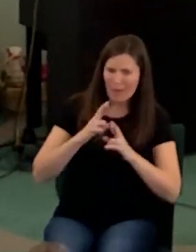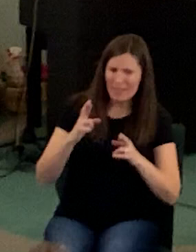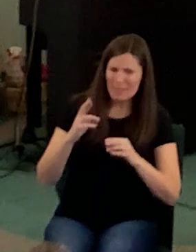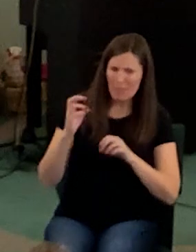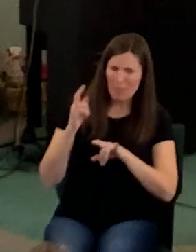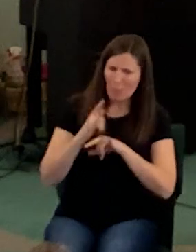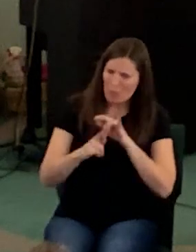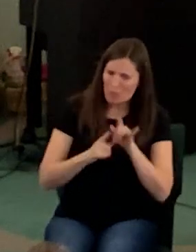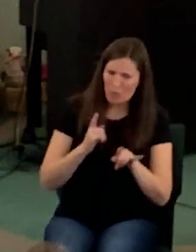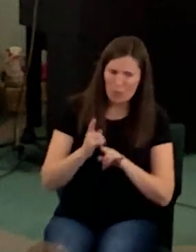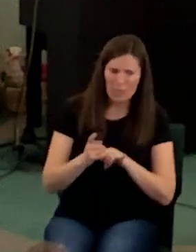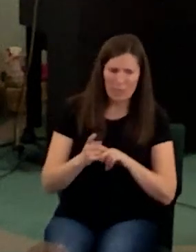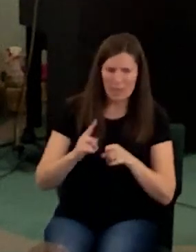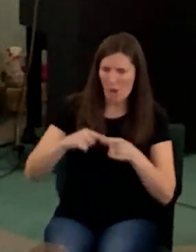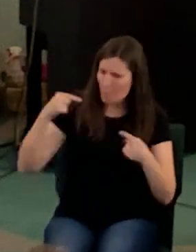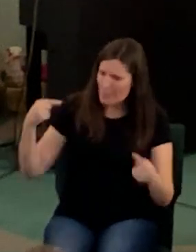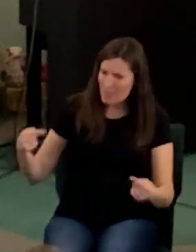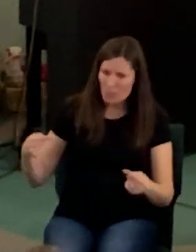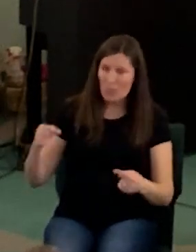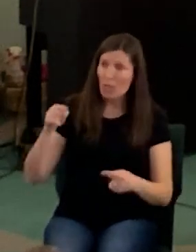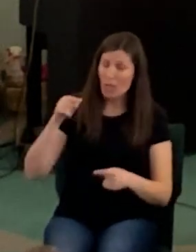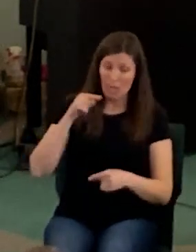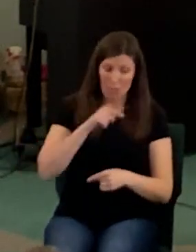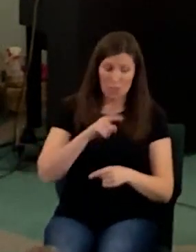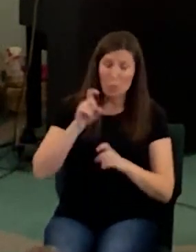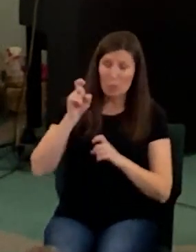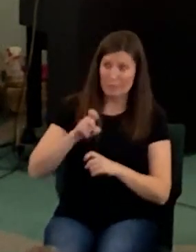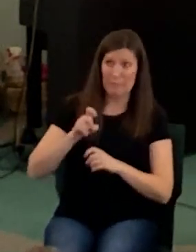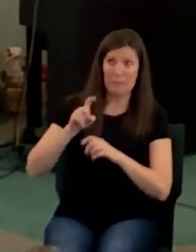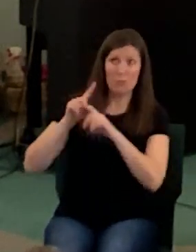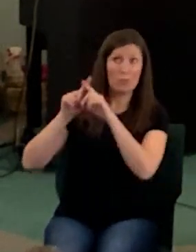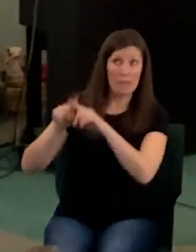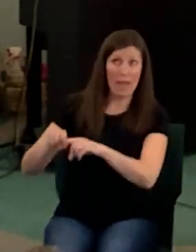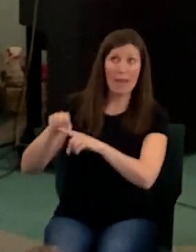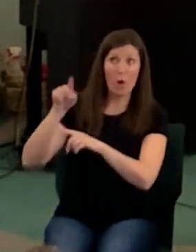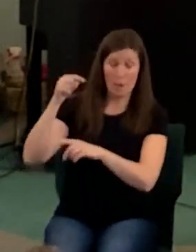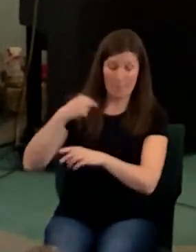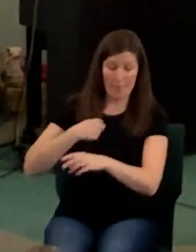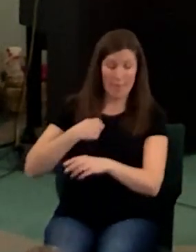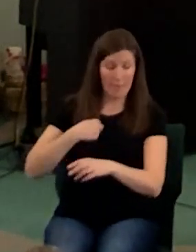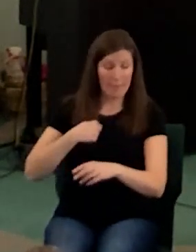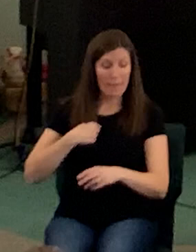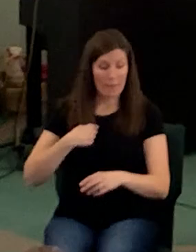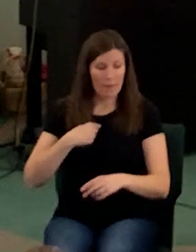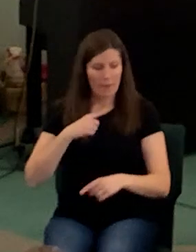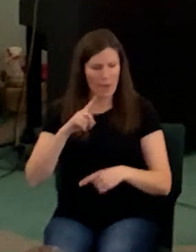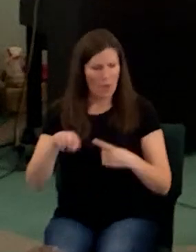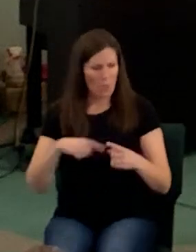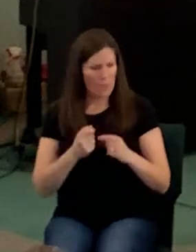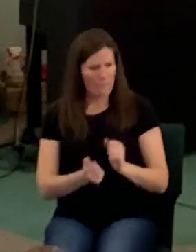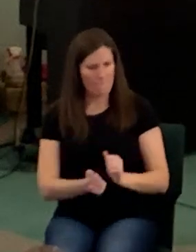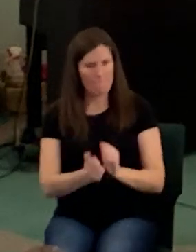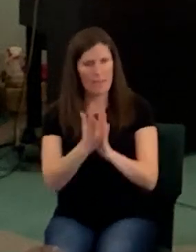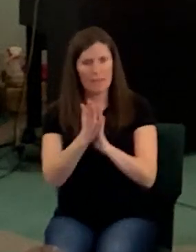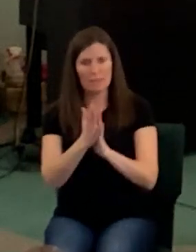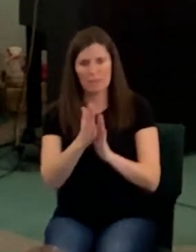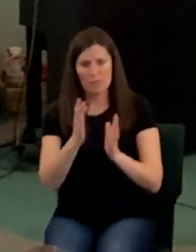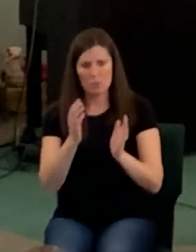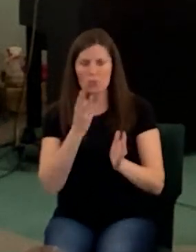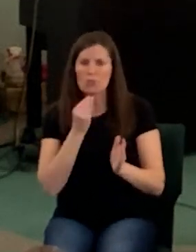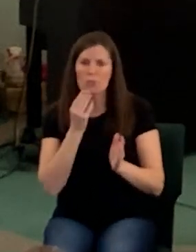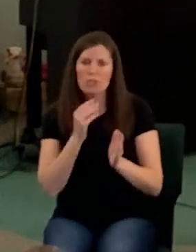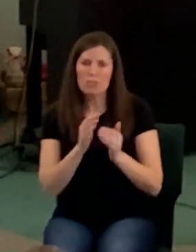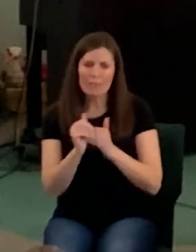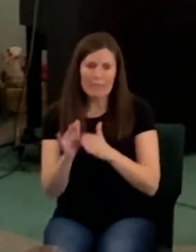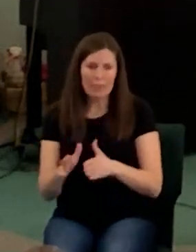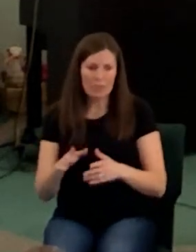opposition. You need to rely on me when that happens. When you face these philosophers or Jewish leaders that are going to oppose you, you're